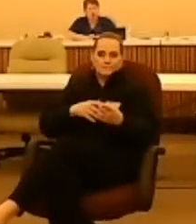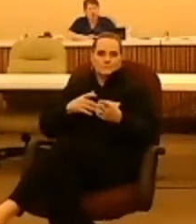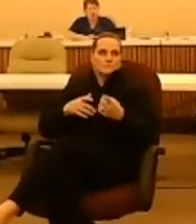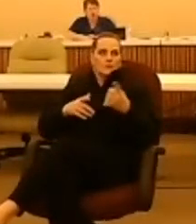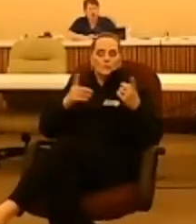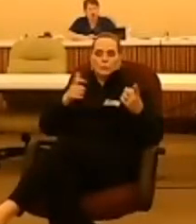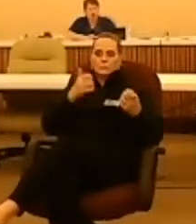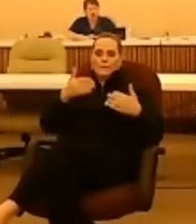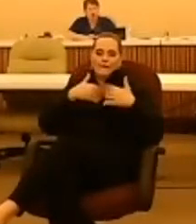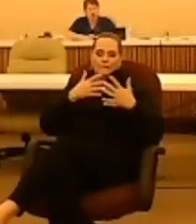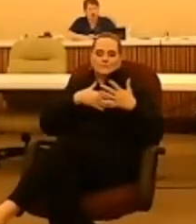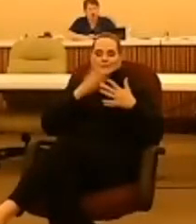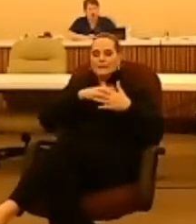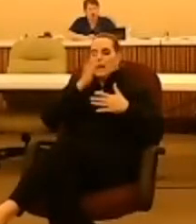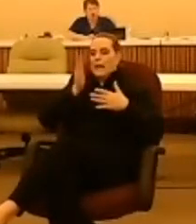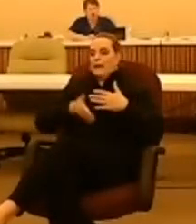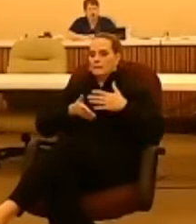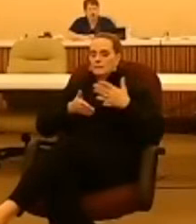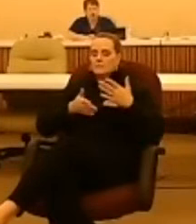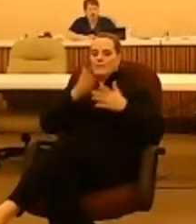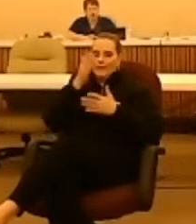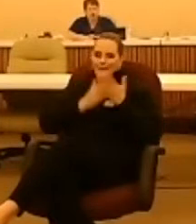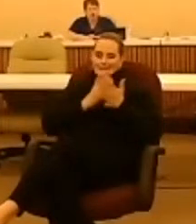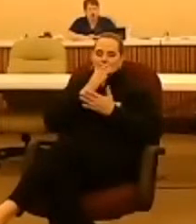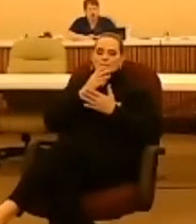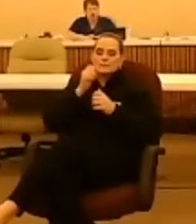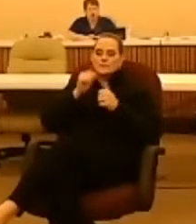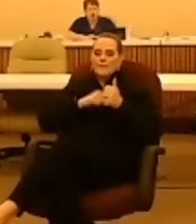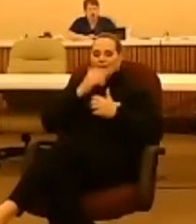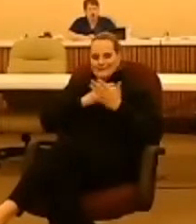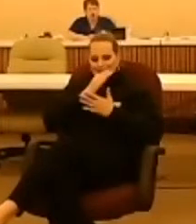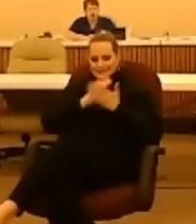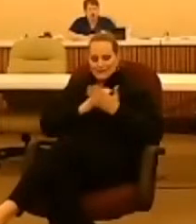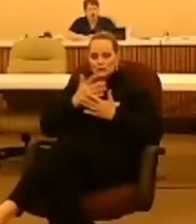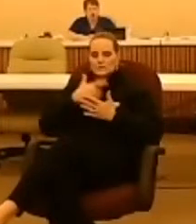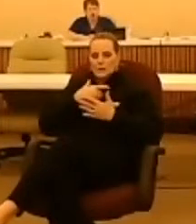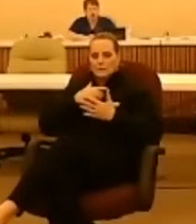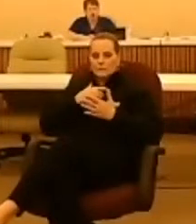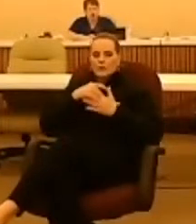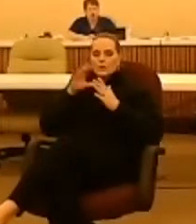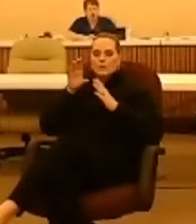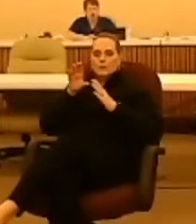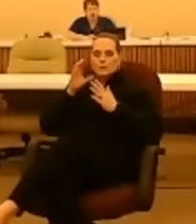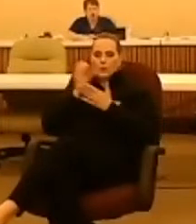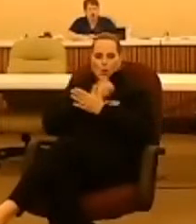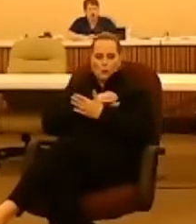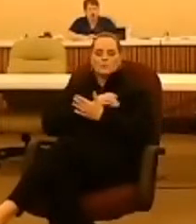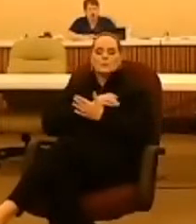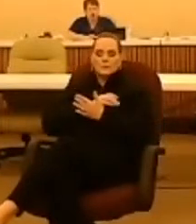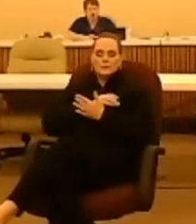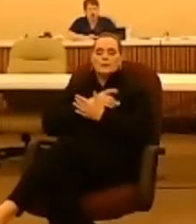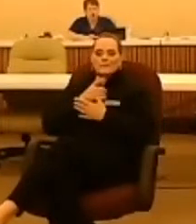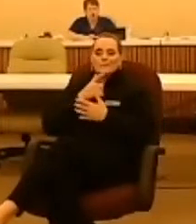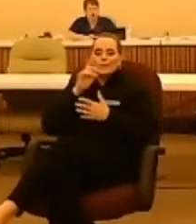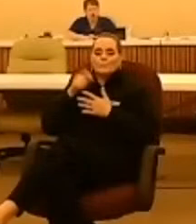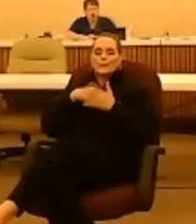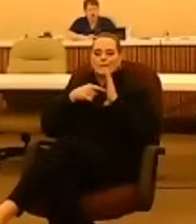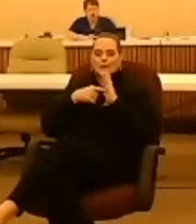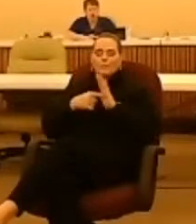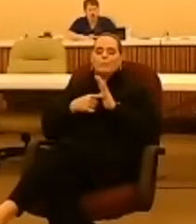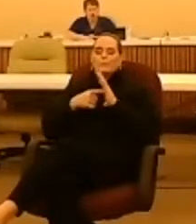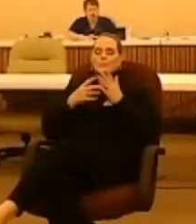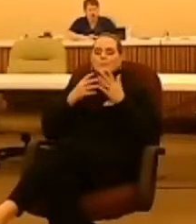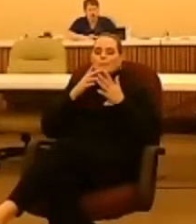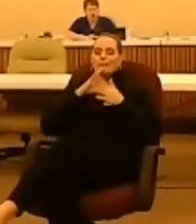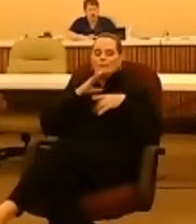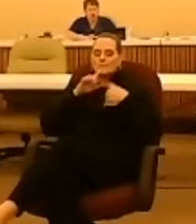is typically at the end of any large section of code like that, there'll be a portion that talks